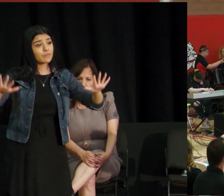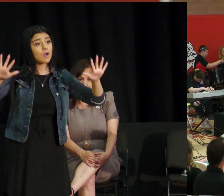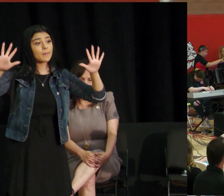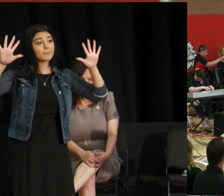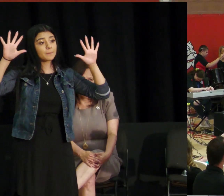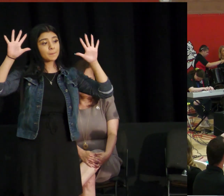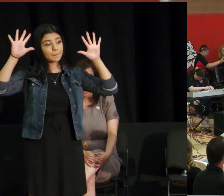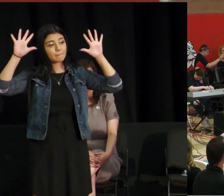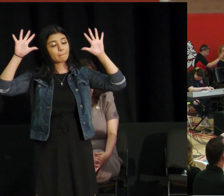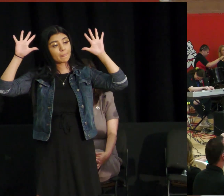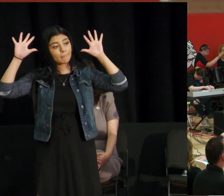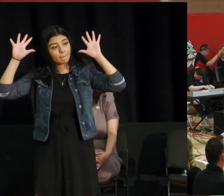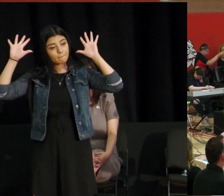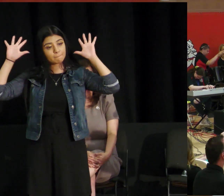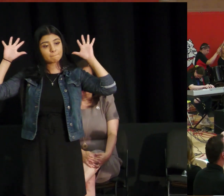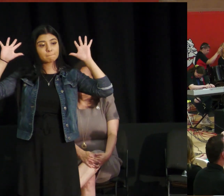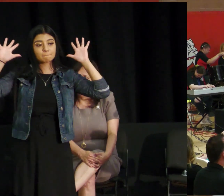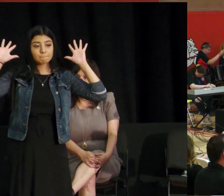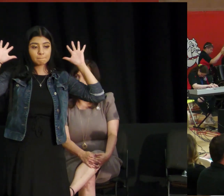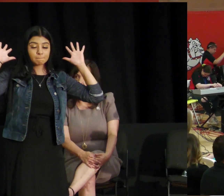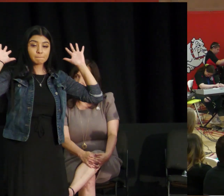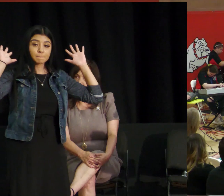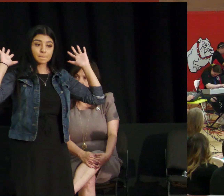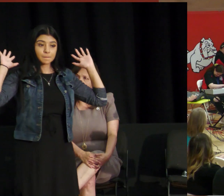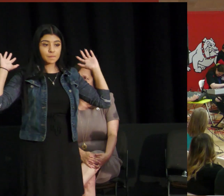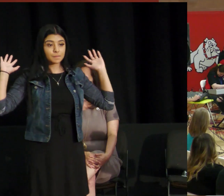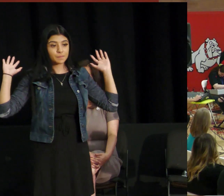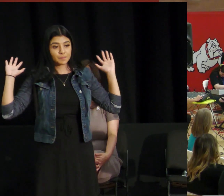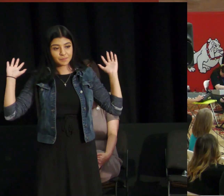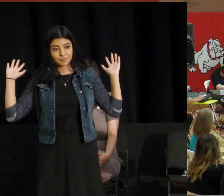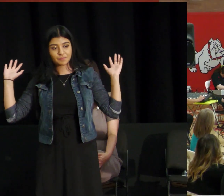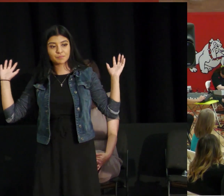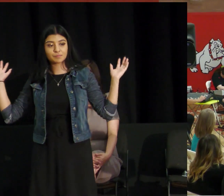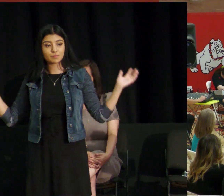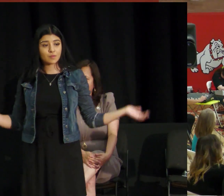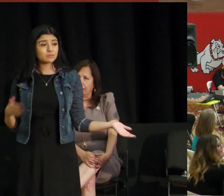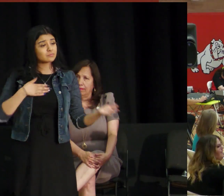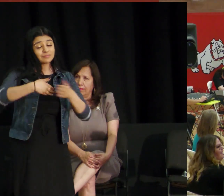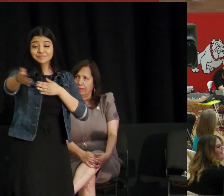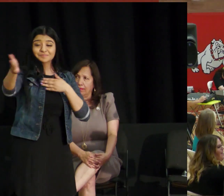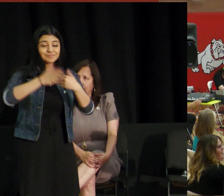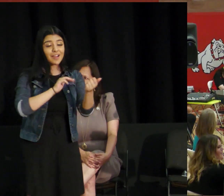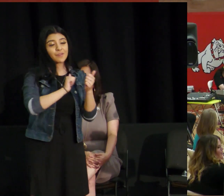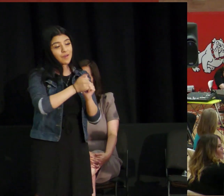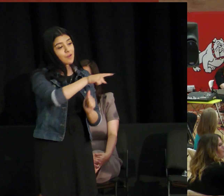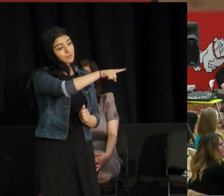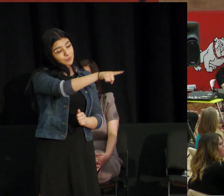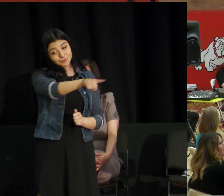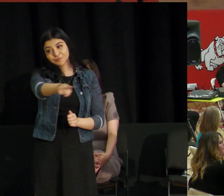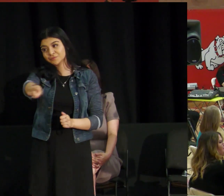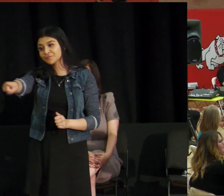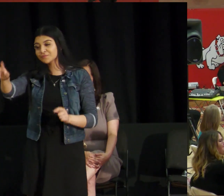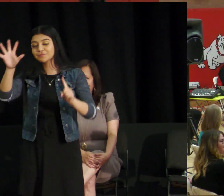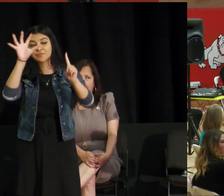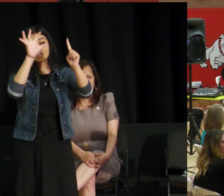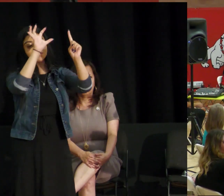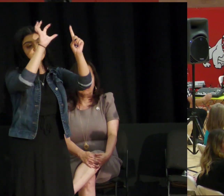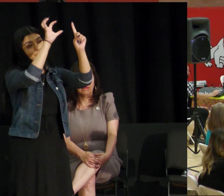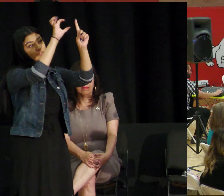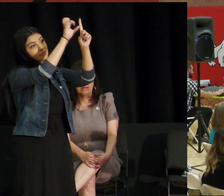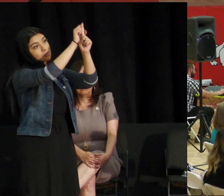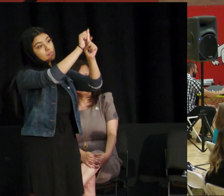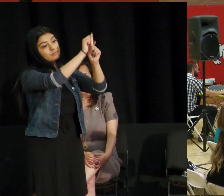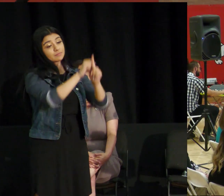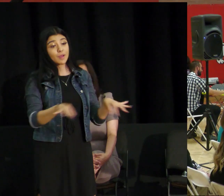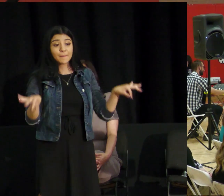hill battle I'm coming down to the roof Ain't about how fast I get there Ain't about